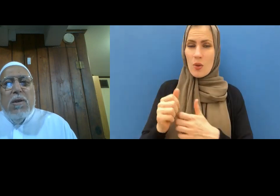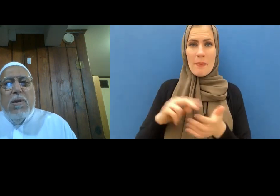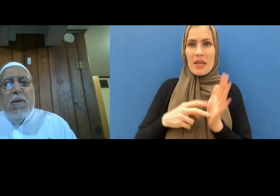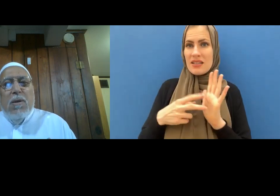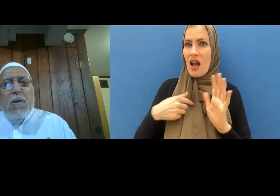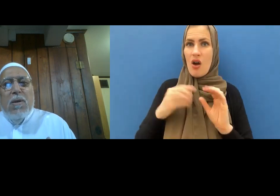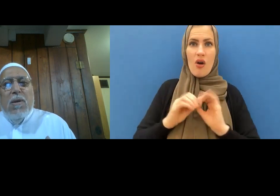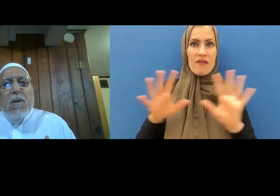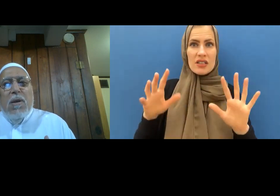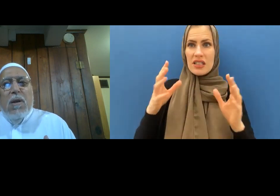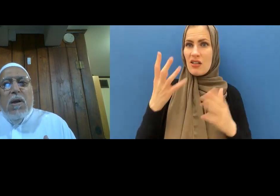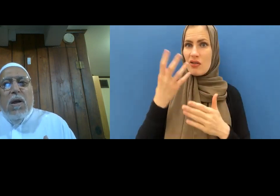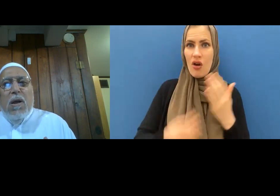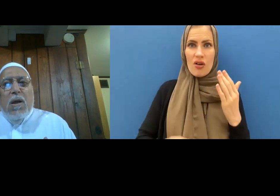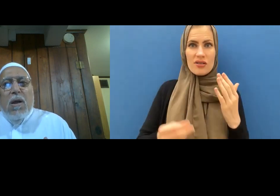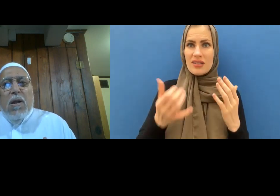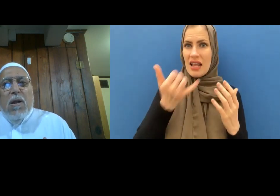lost.